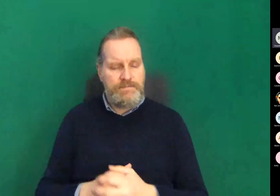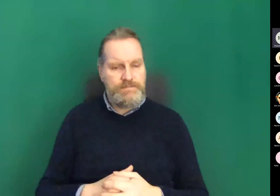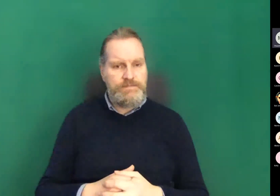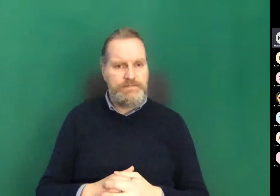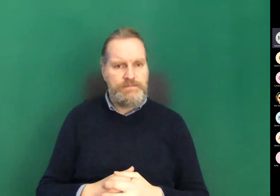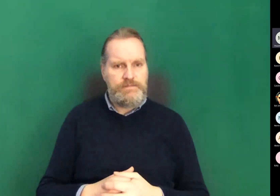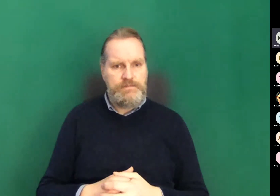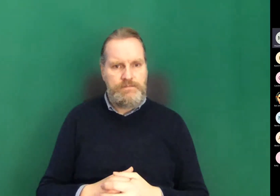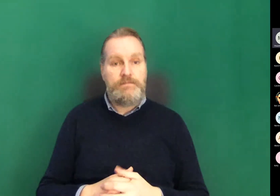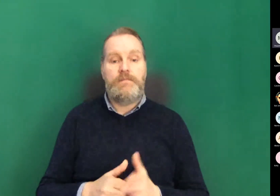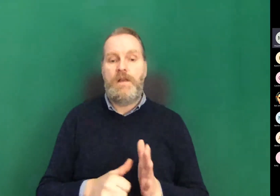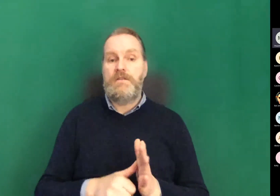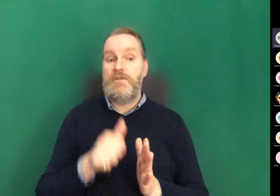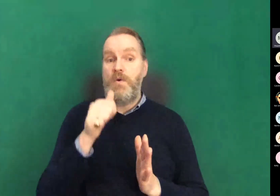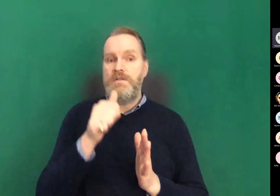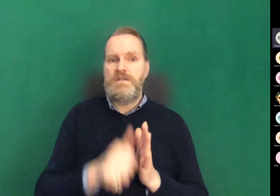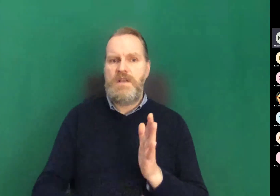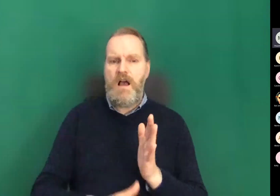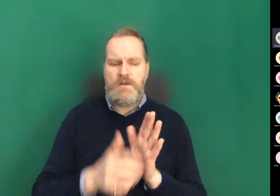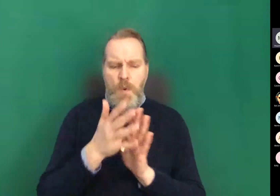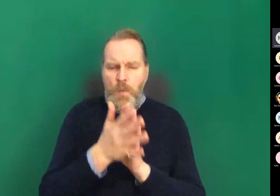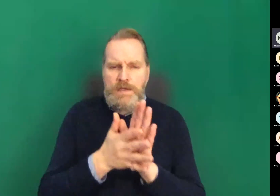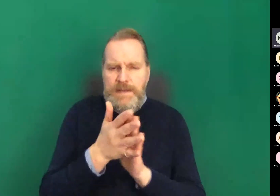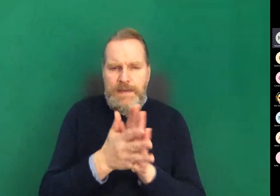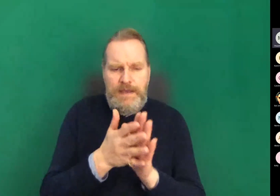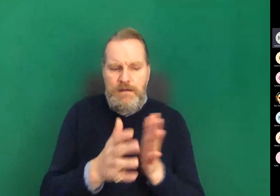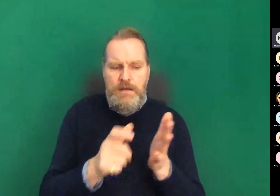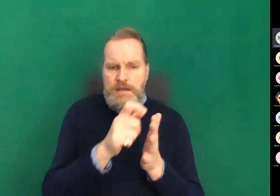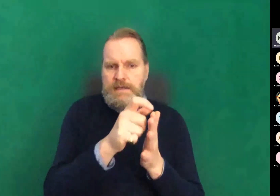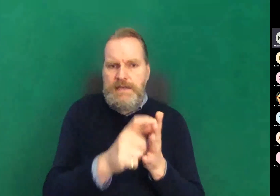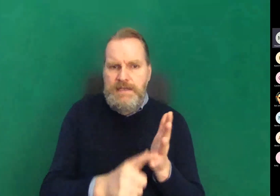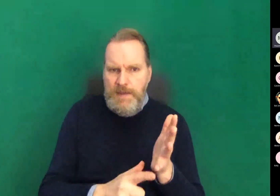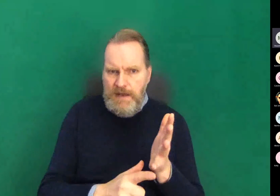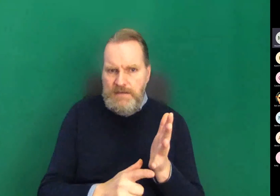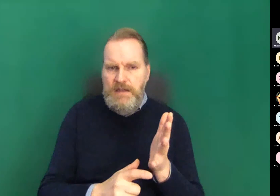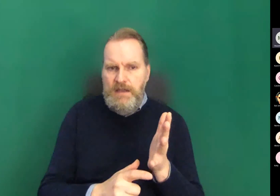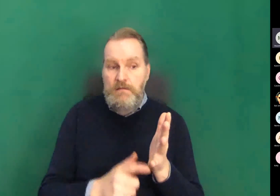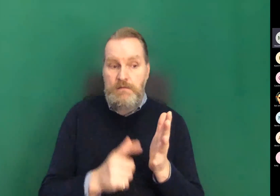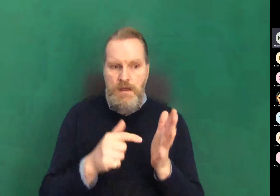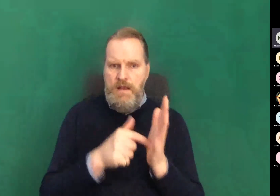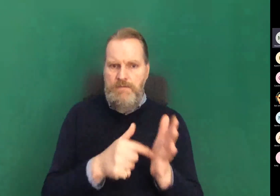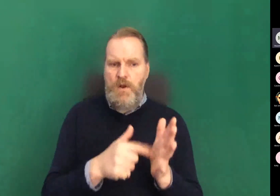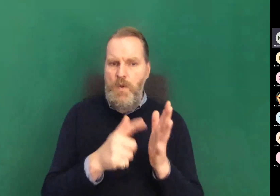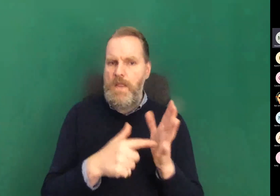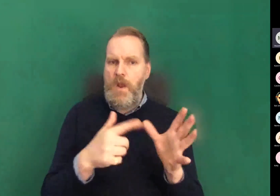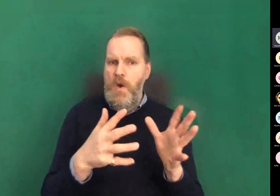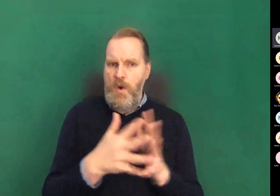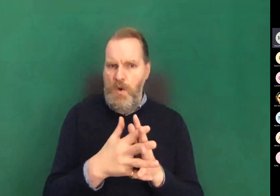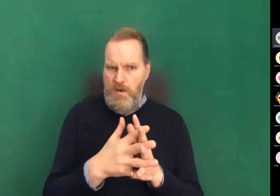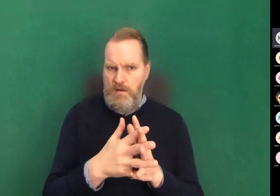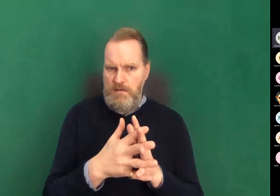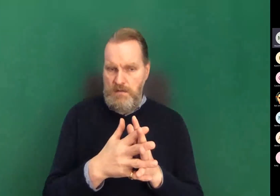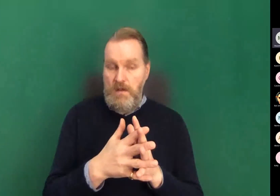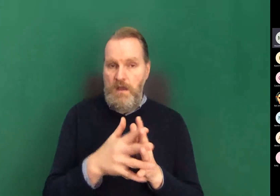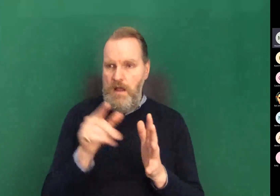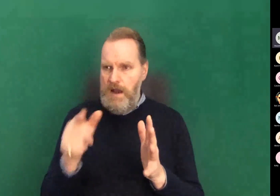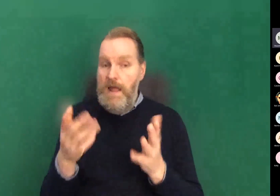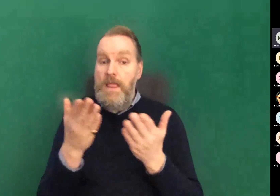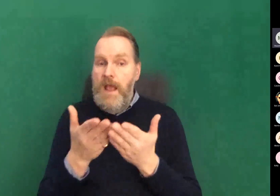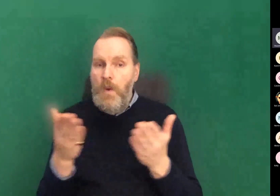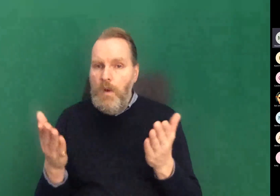So to start, let's define what we mean by disability within the context of the law, specifically the Equality Act